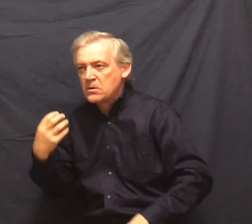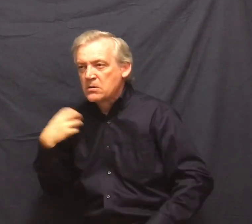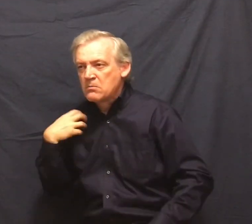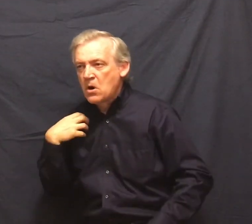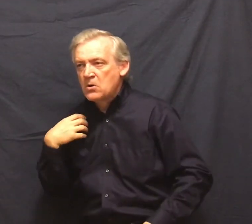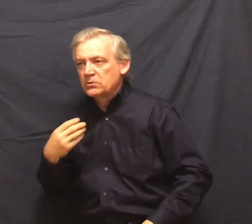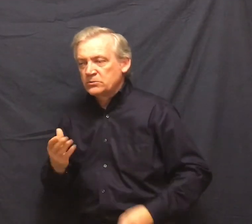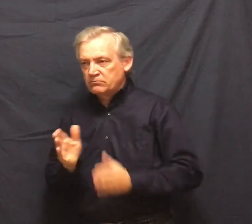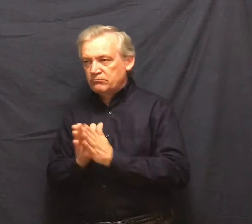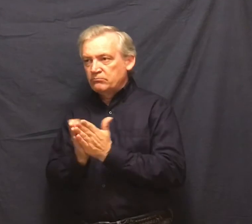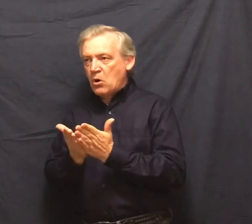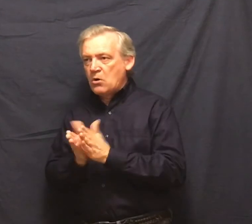pocket.